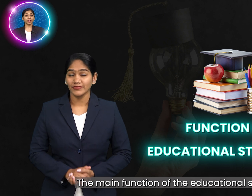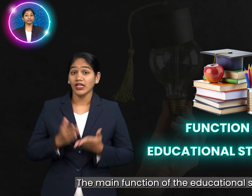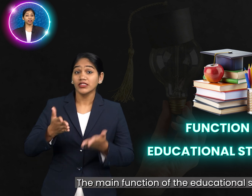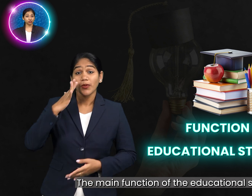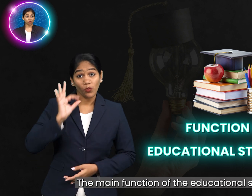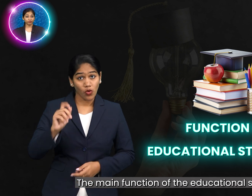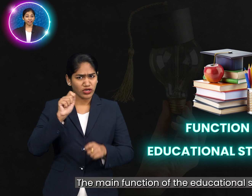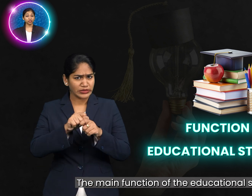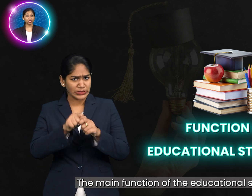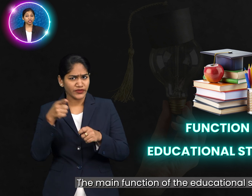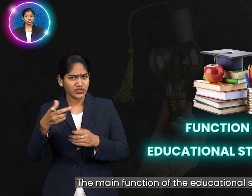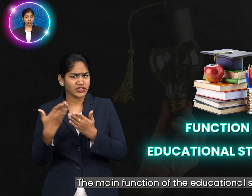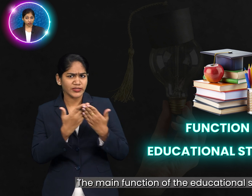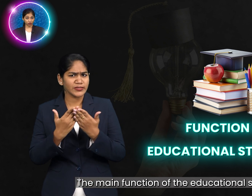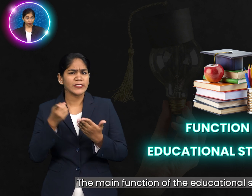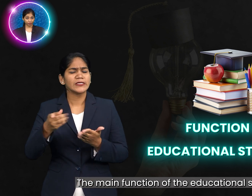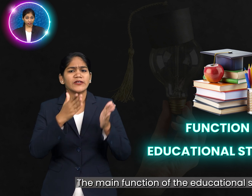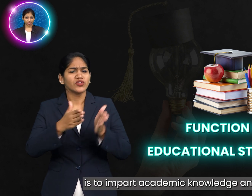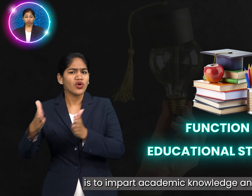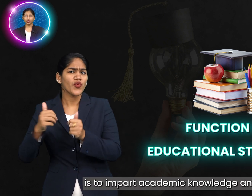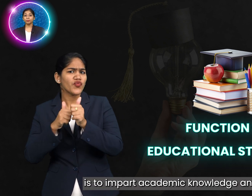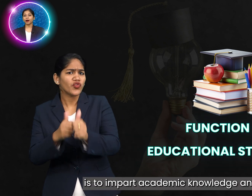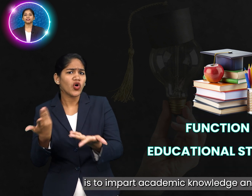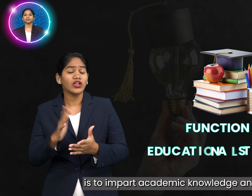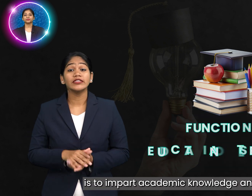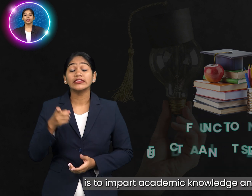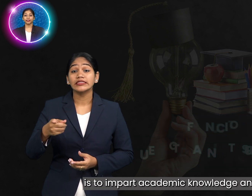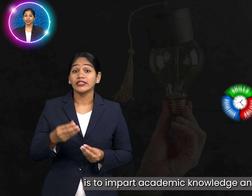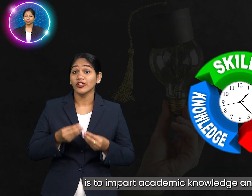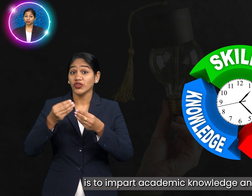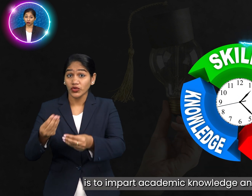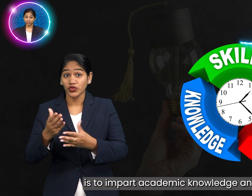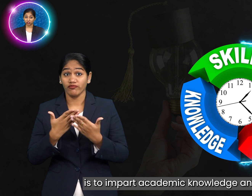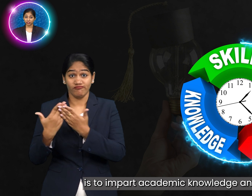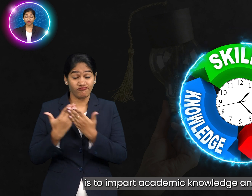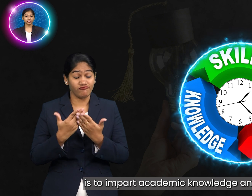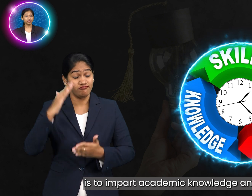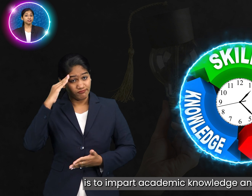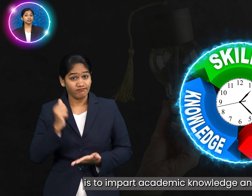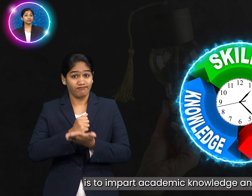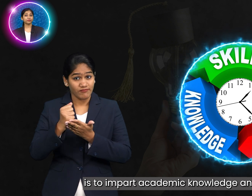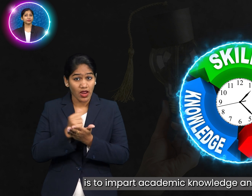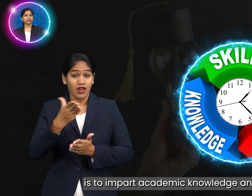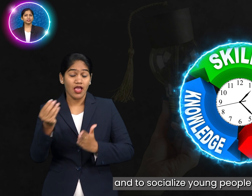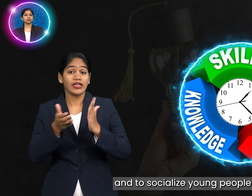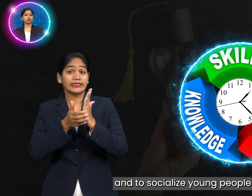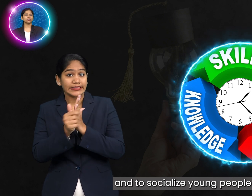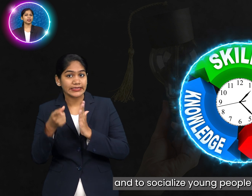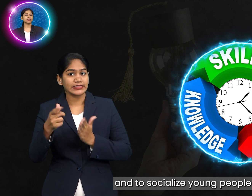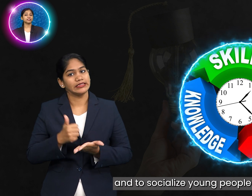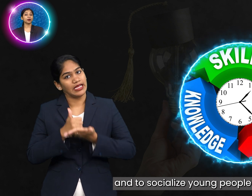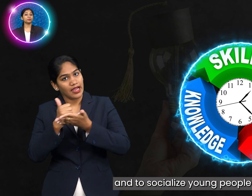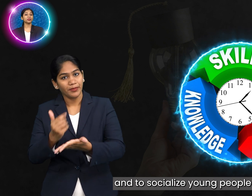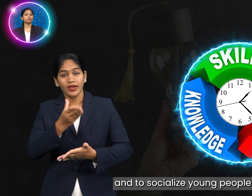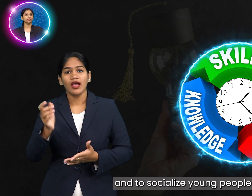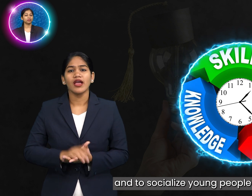The main function of the educational structure is to impart academic knowledge and skills and to